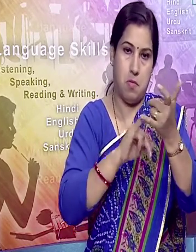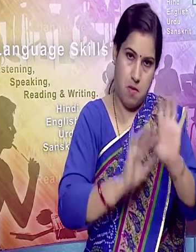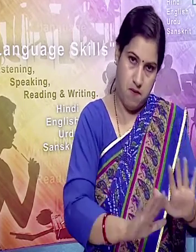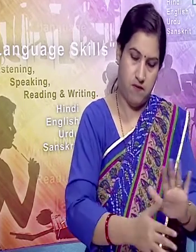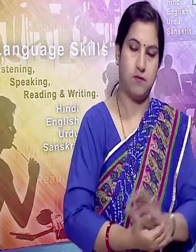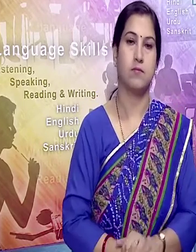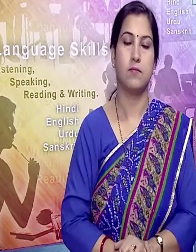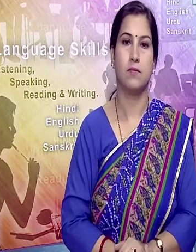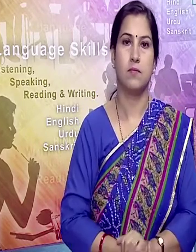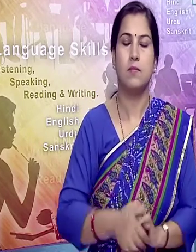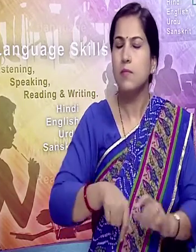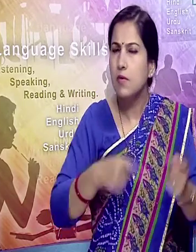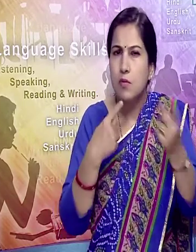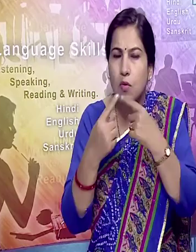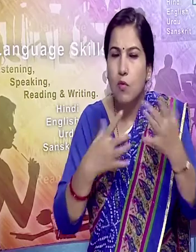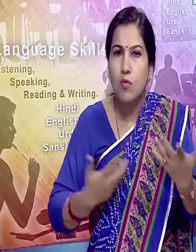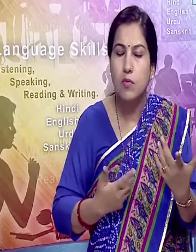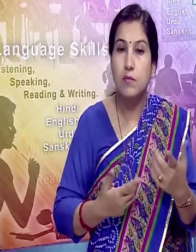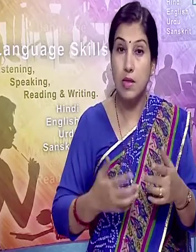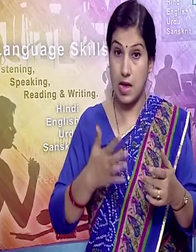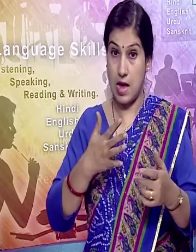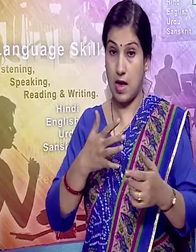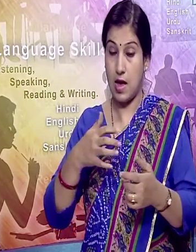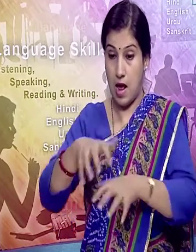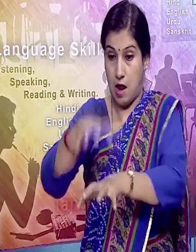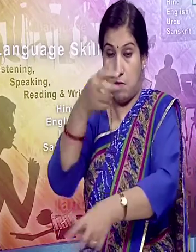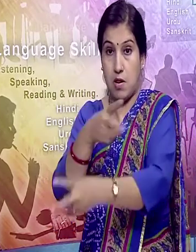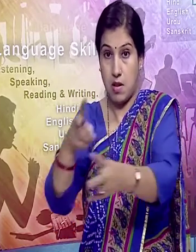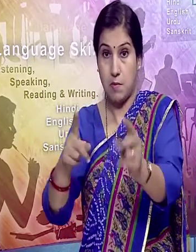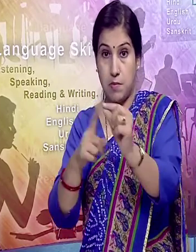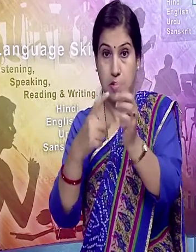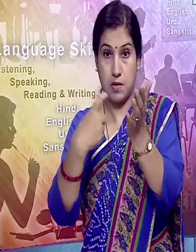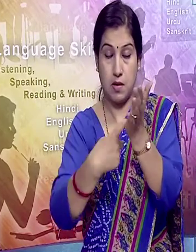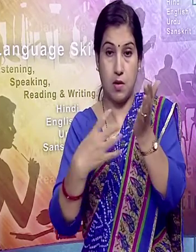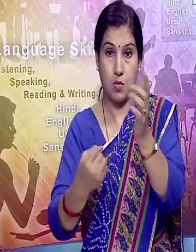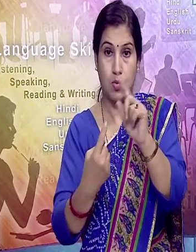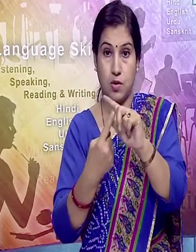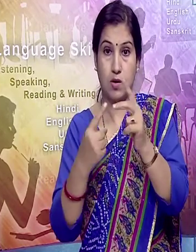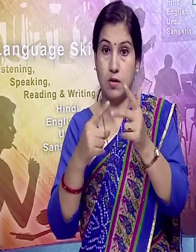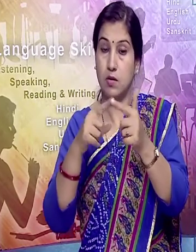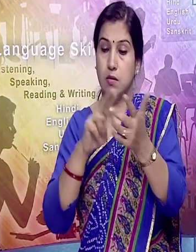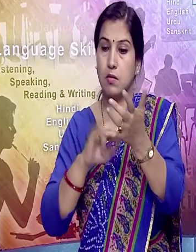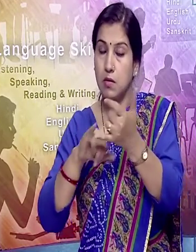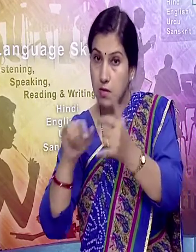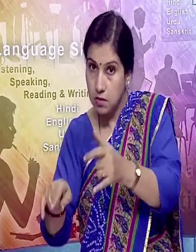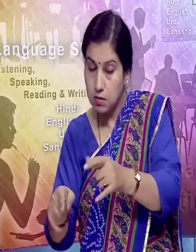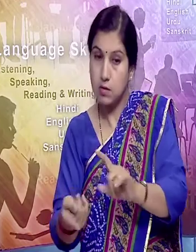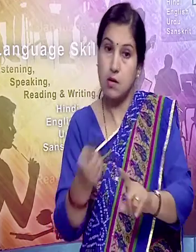When we are talking about the animal protein and plant protein, there